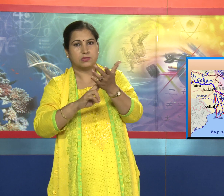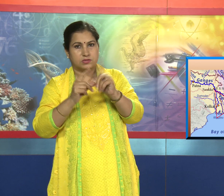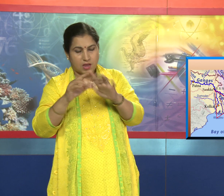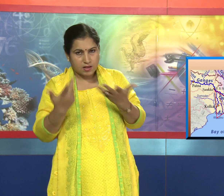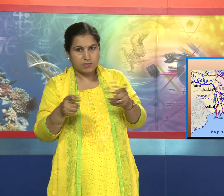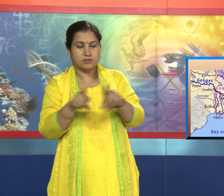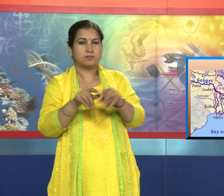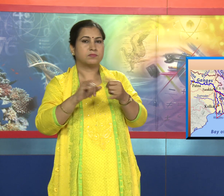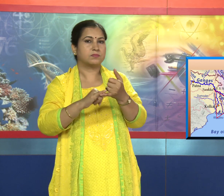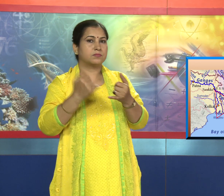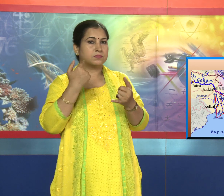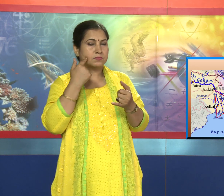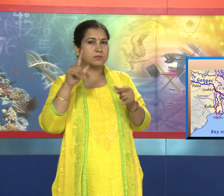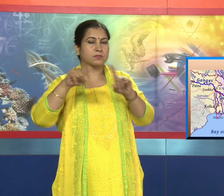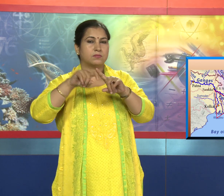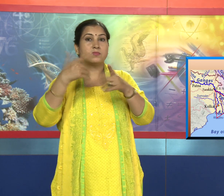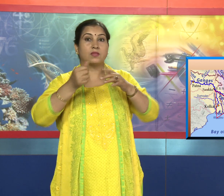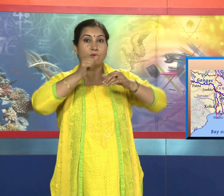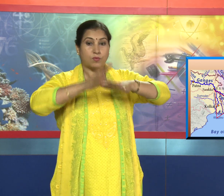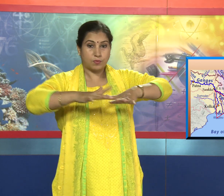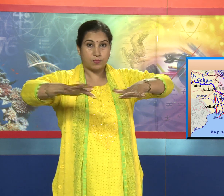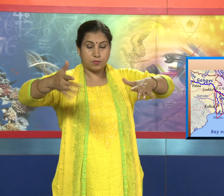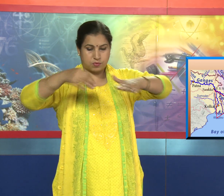that flow downstream in the river.